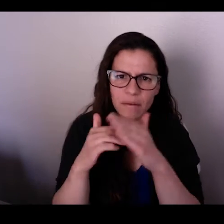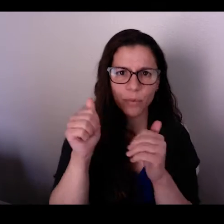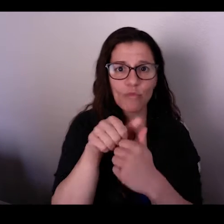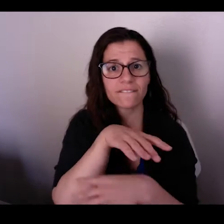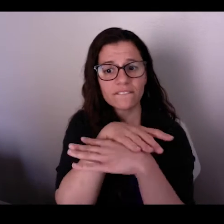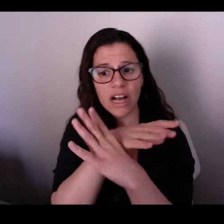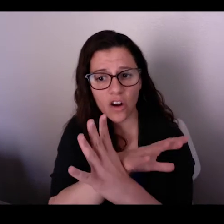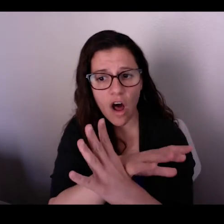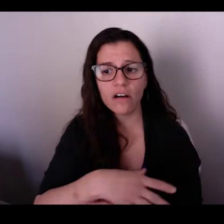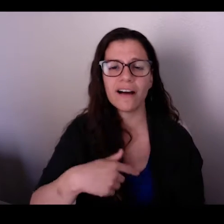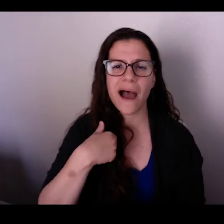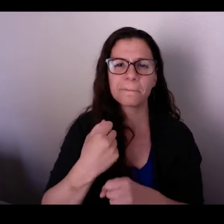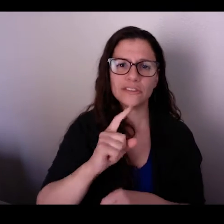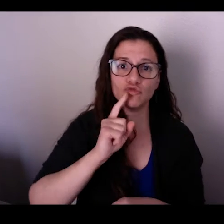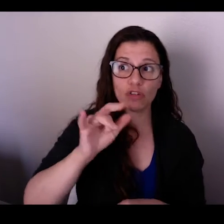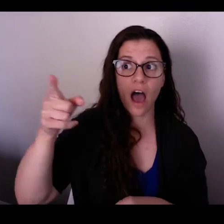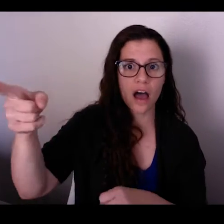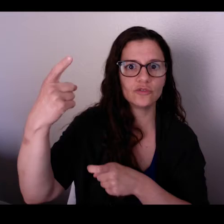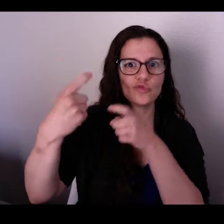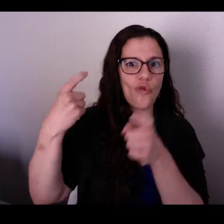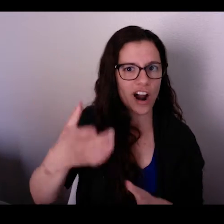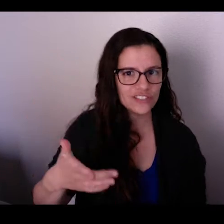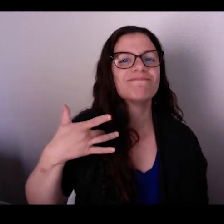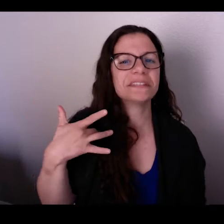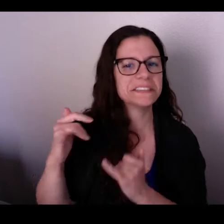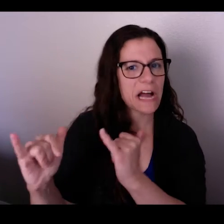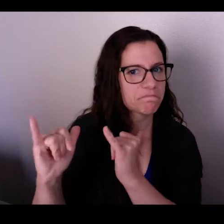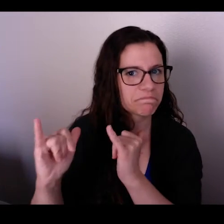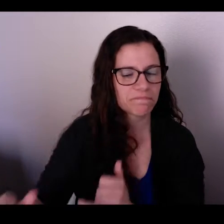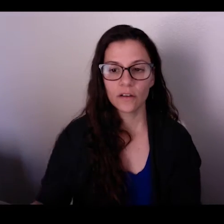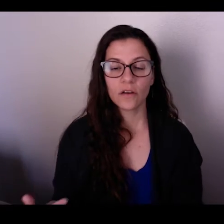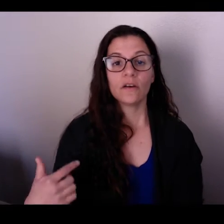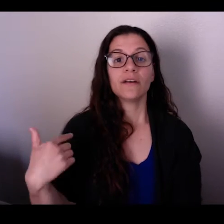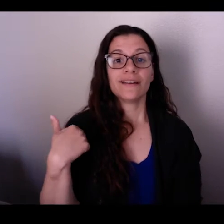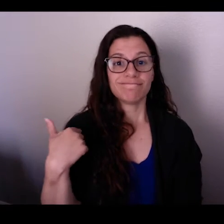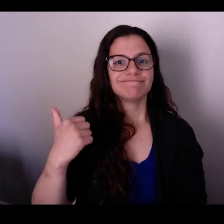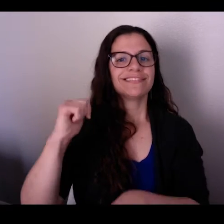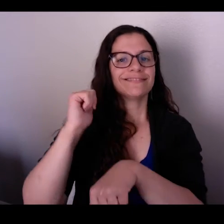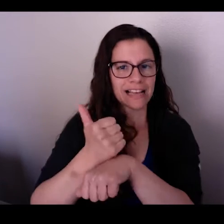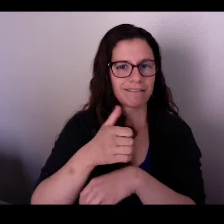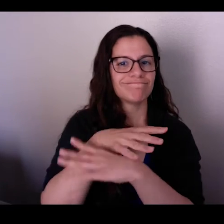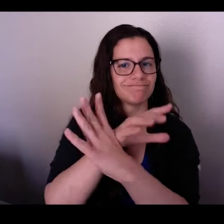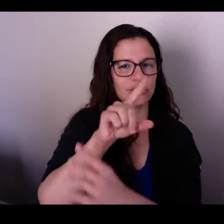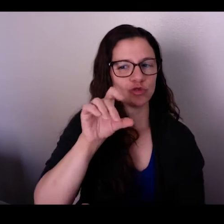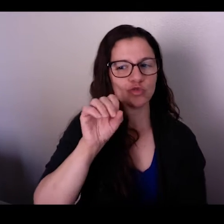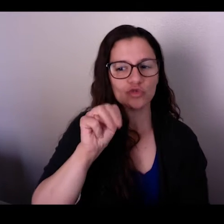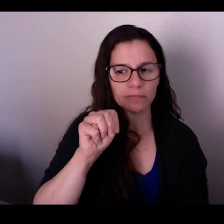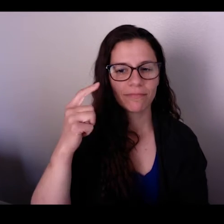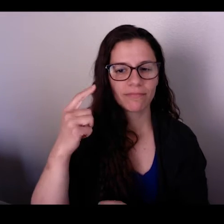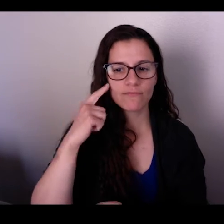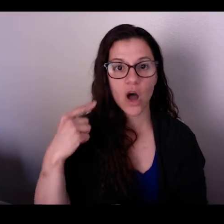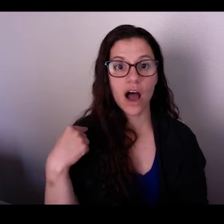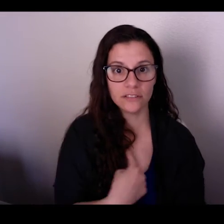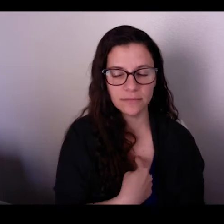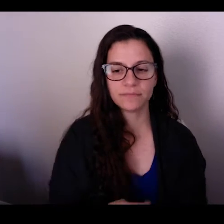calls, and I've made sure that our donor is as well. So I've set up a Zoom call for us. The steps that you'll